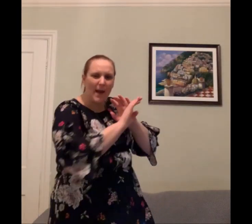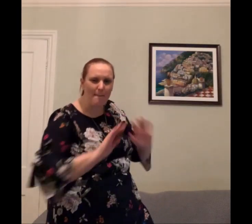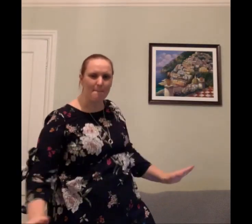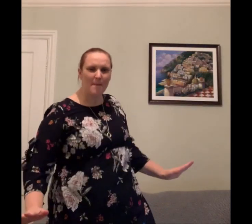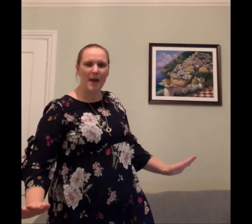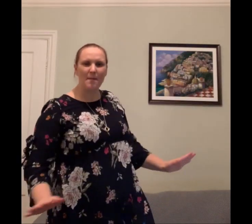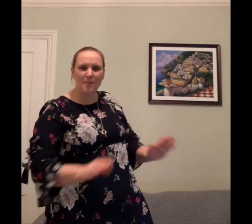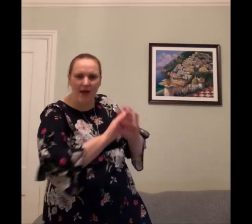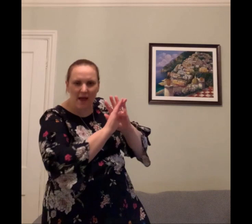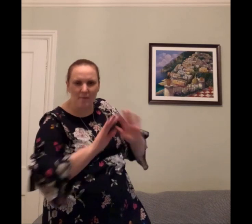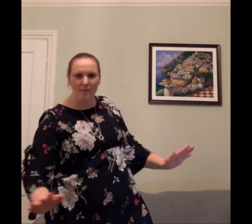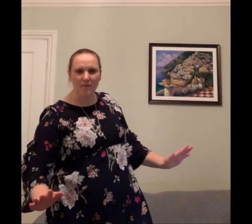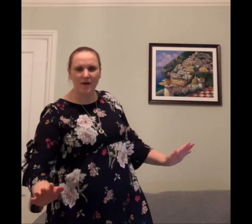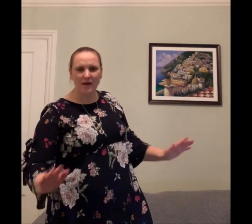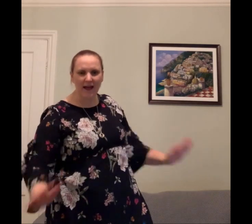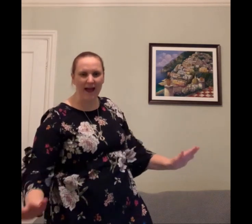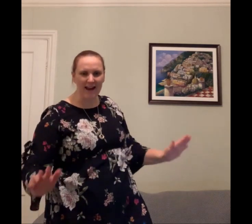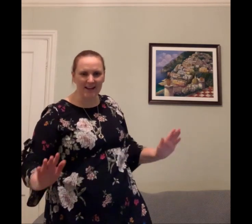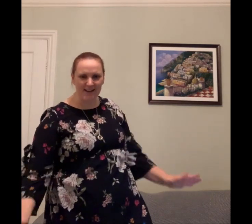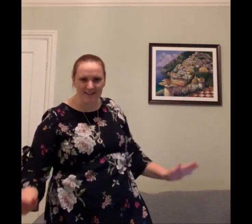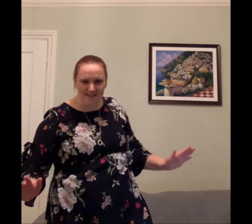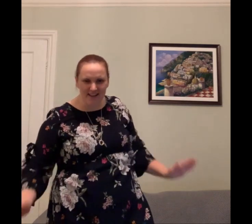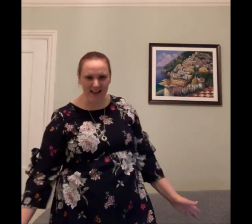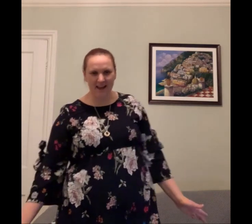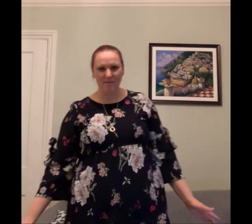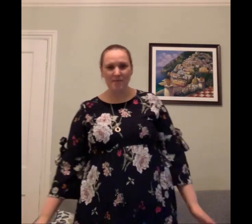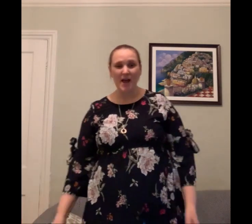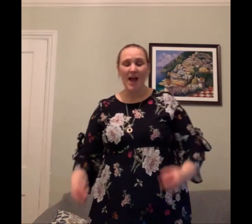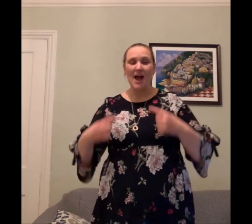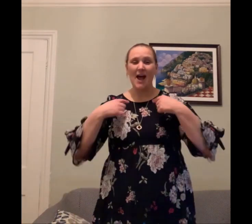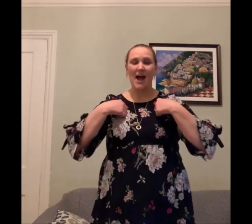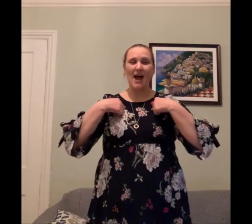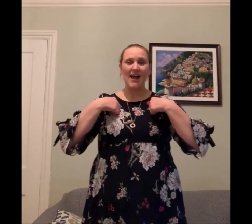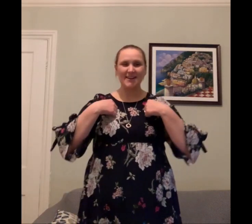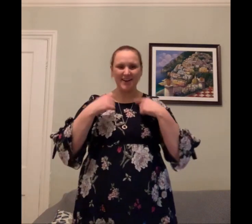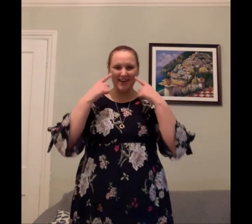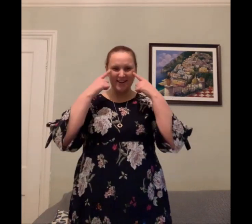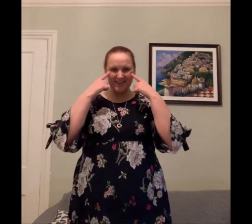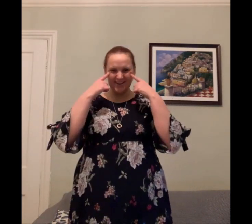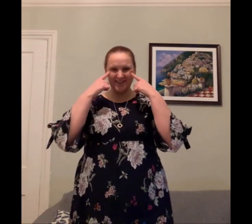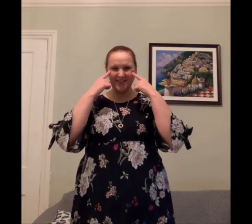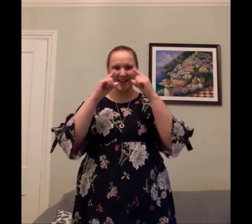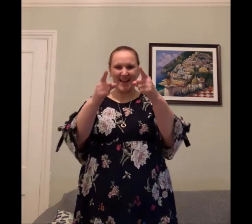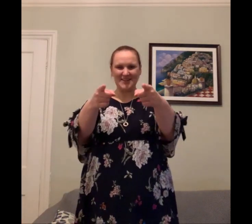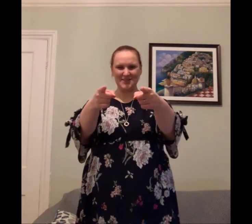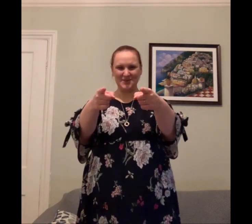wham, bam, alakazam, I got a look at you.